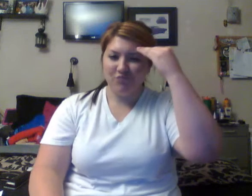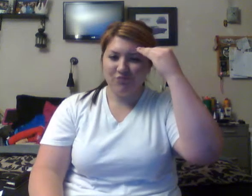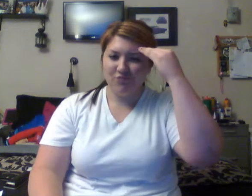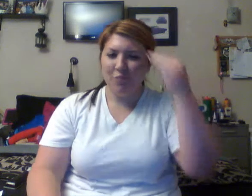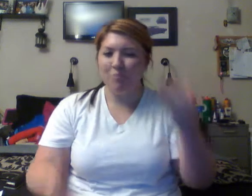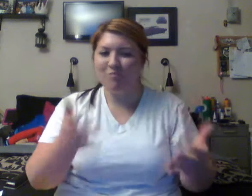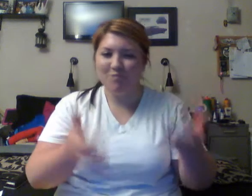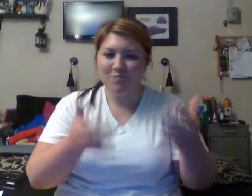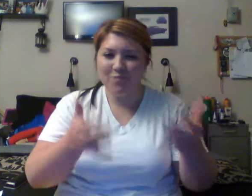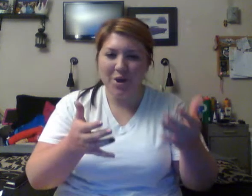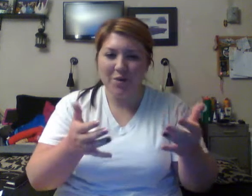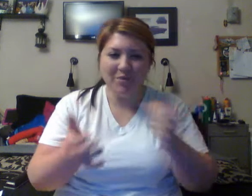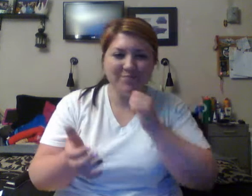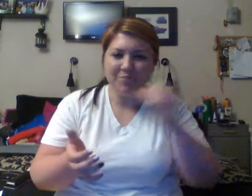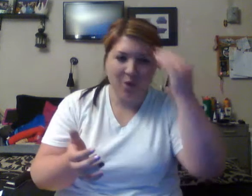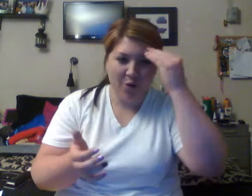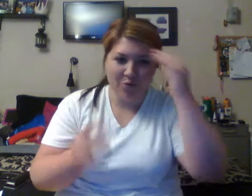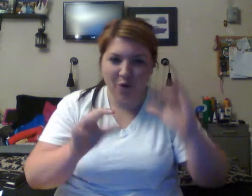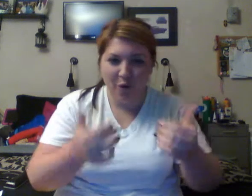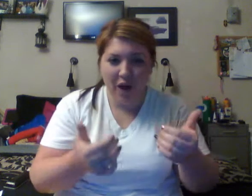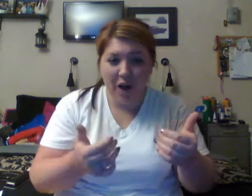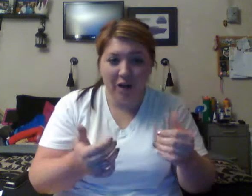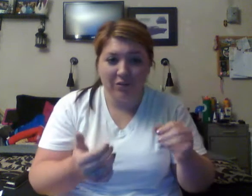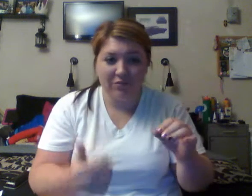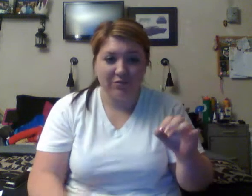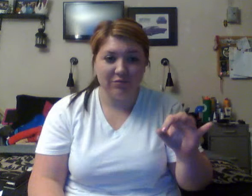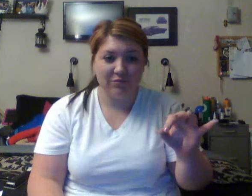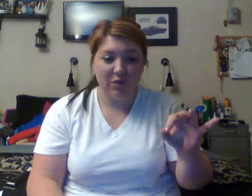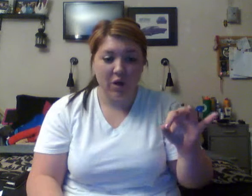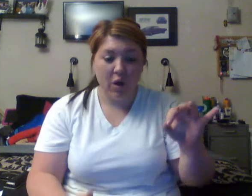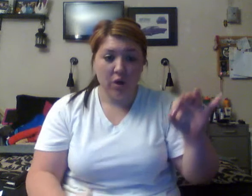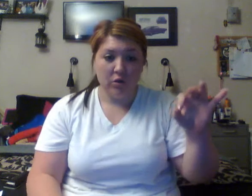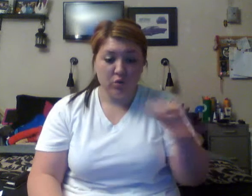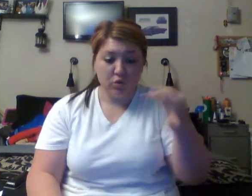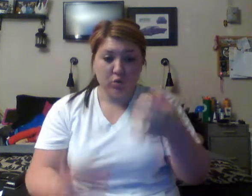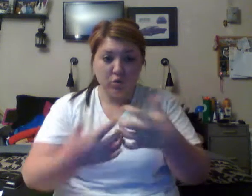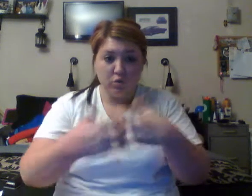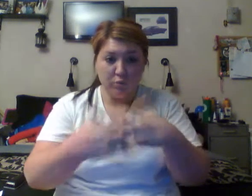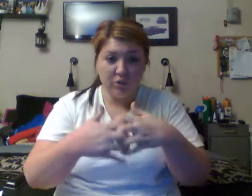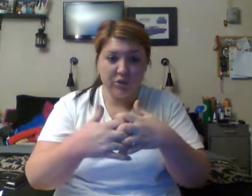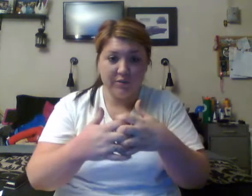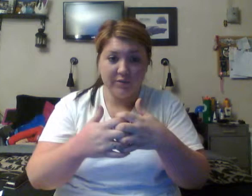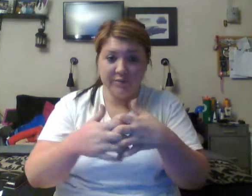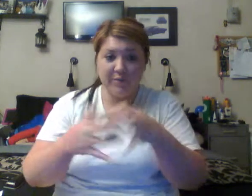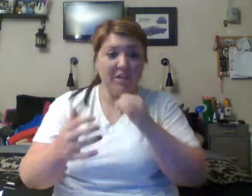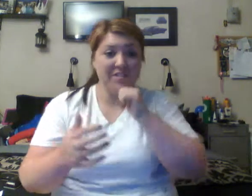this isn't going to know two things. They're not going to know how to use a sewing machine, and they're not going to know how to sew.